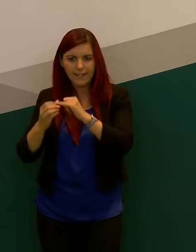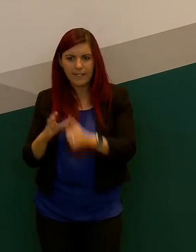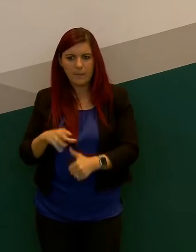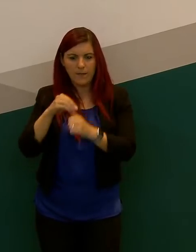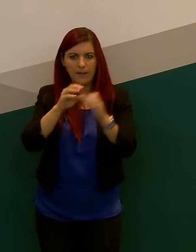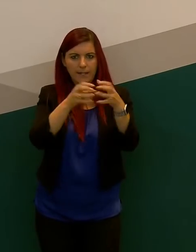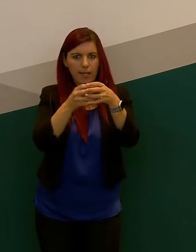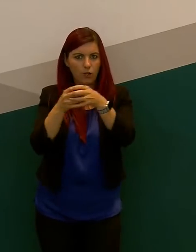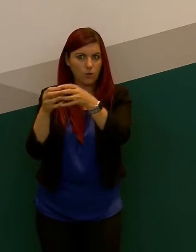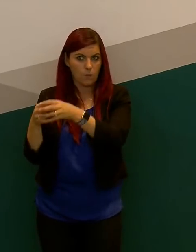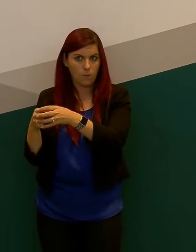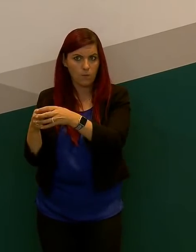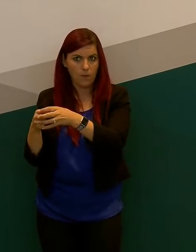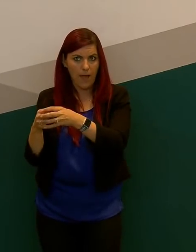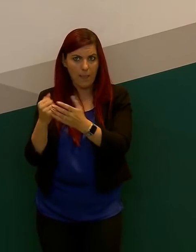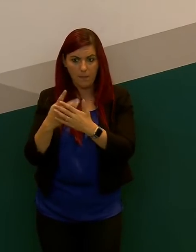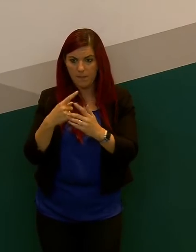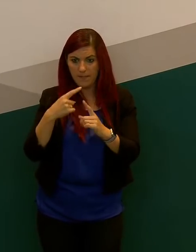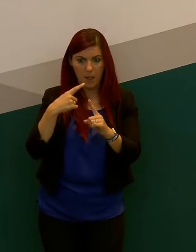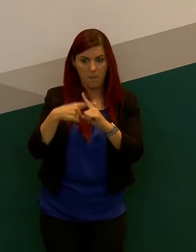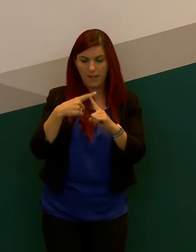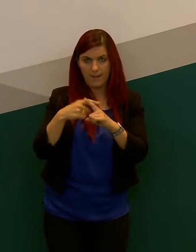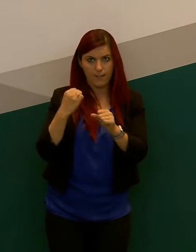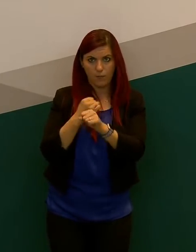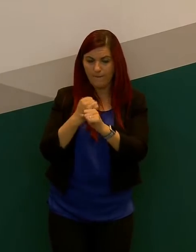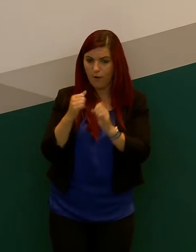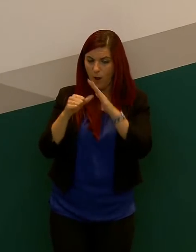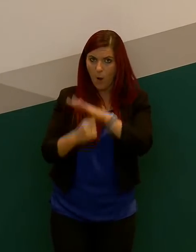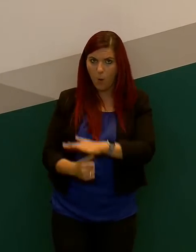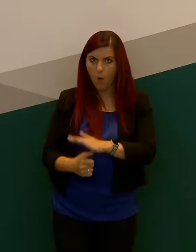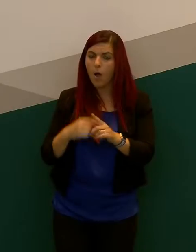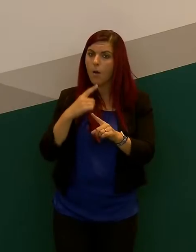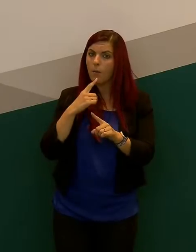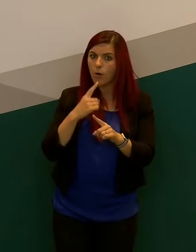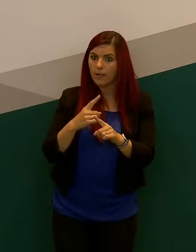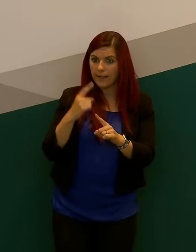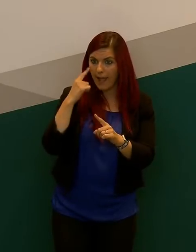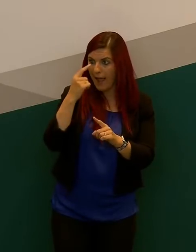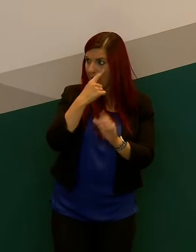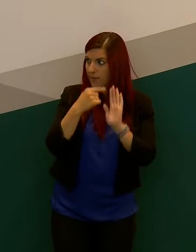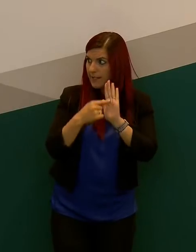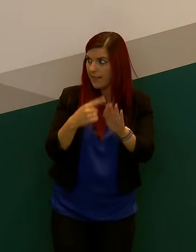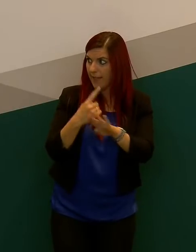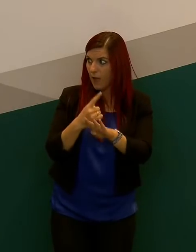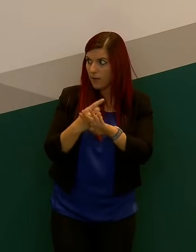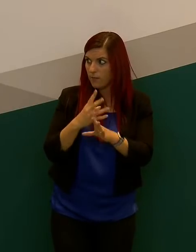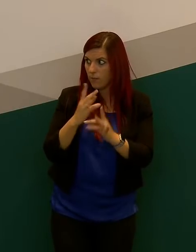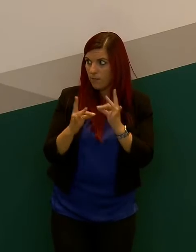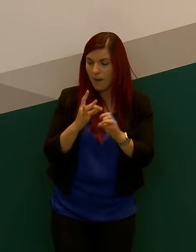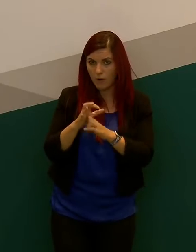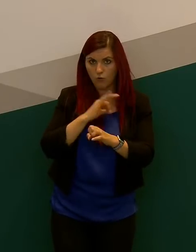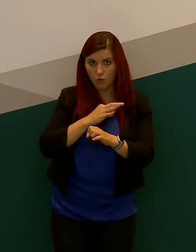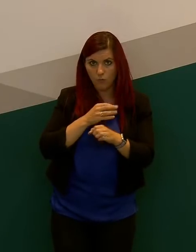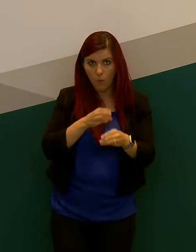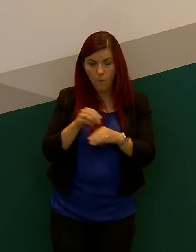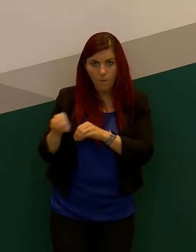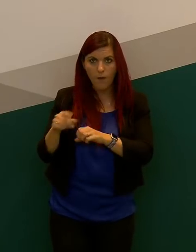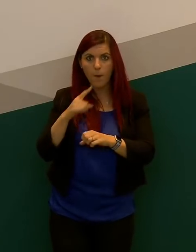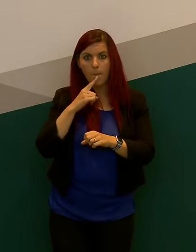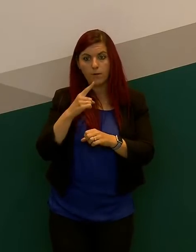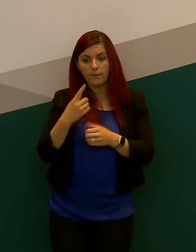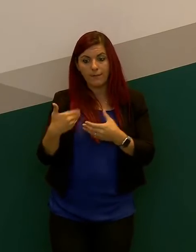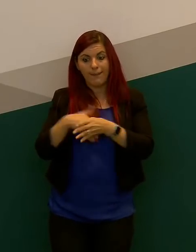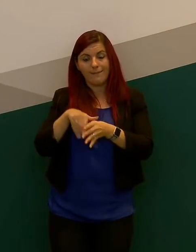a positivity rate that continues to fall. So the evidence for us is that we are picking up this infection, but in and of